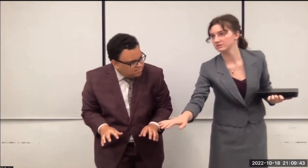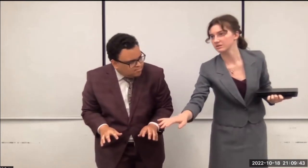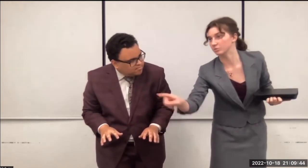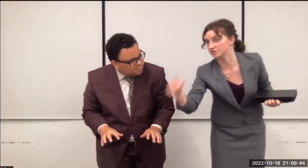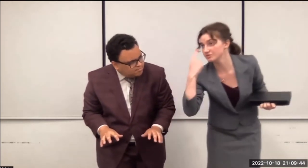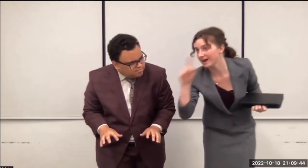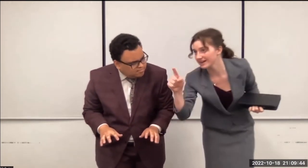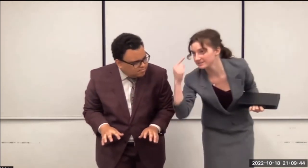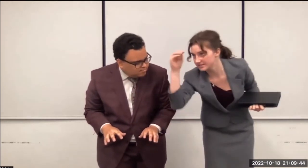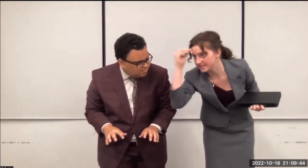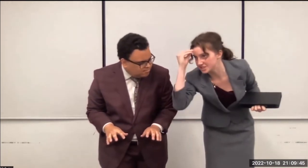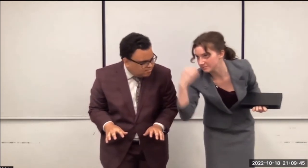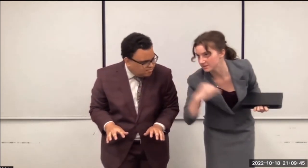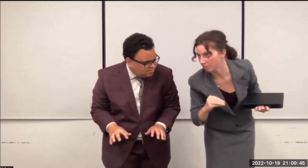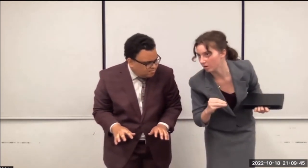would you mind teaching me more?